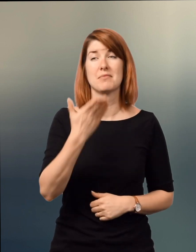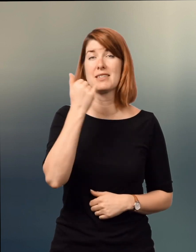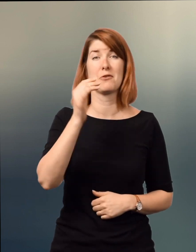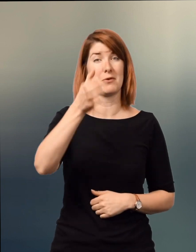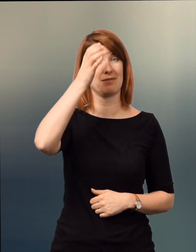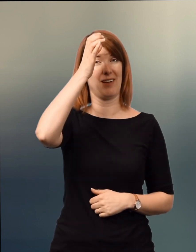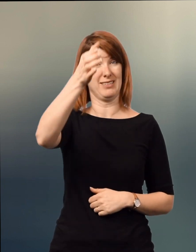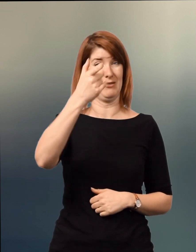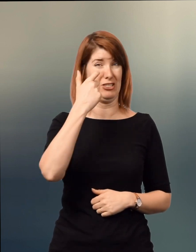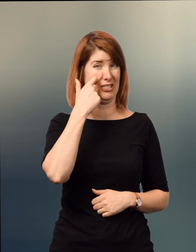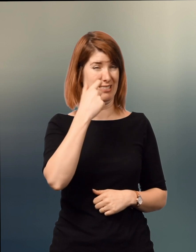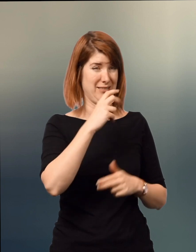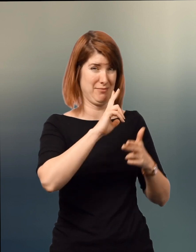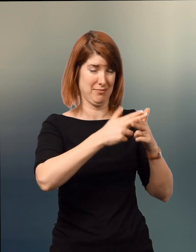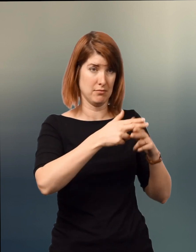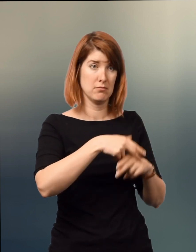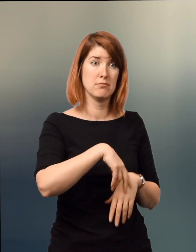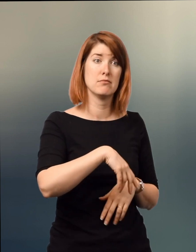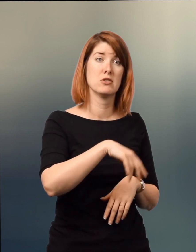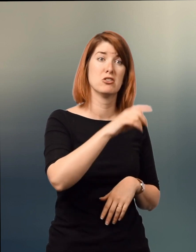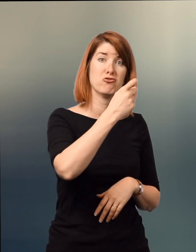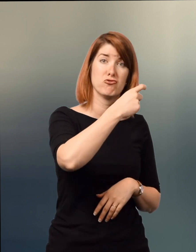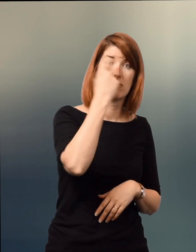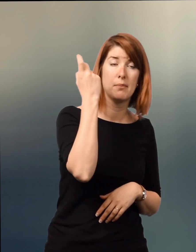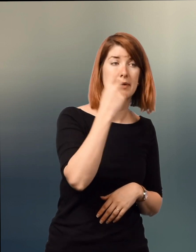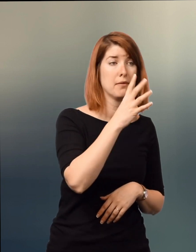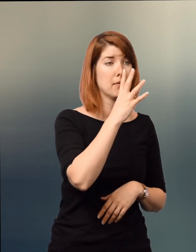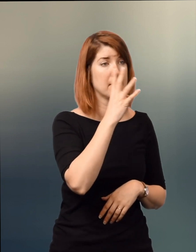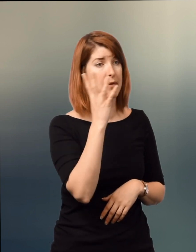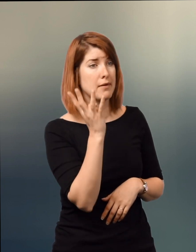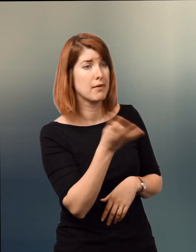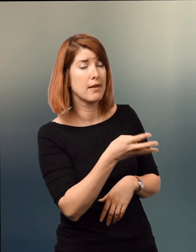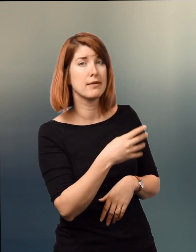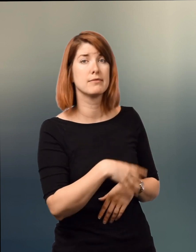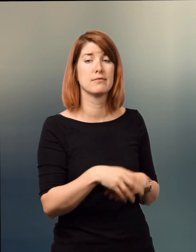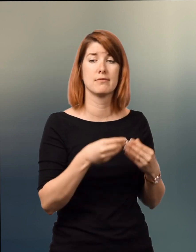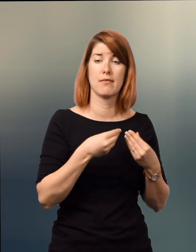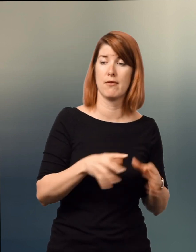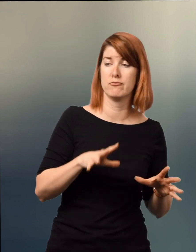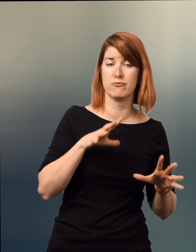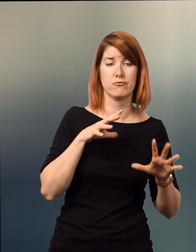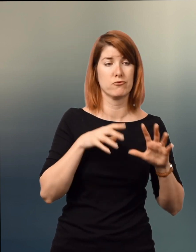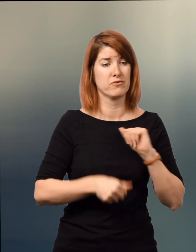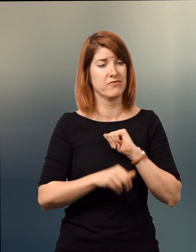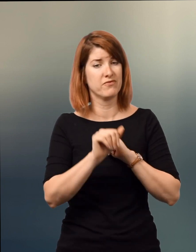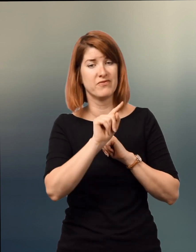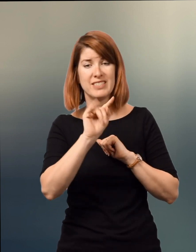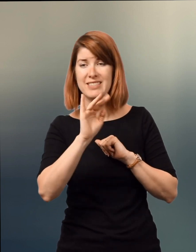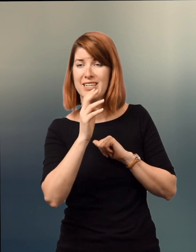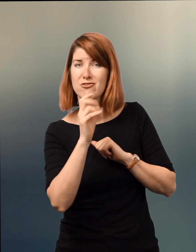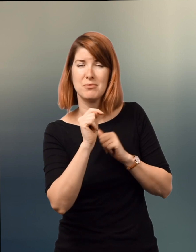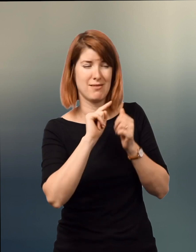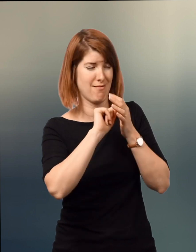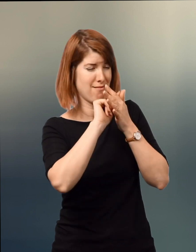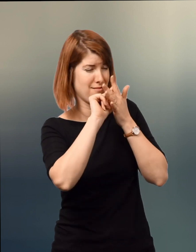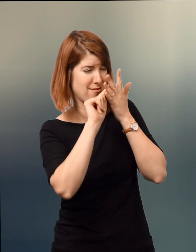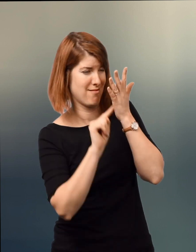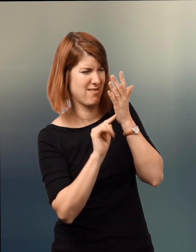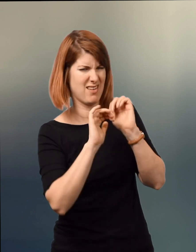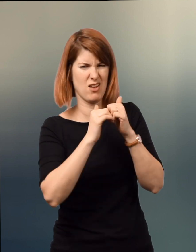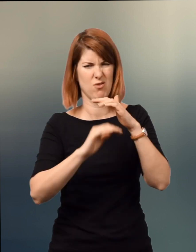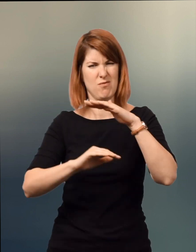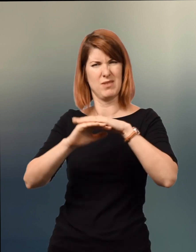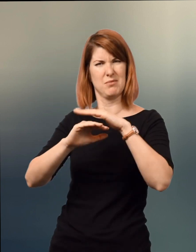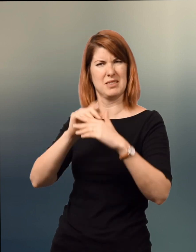So in light of the concepts of trauma, neglect, grief and loss, and attachment theory, how can we best support and